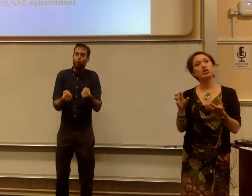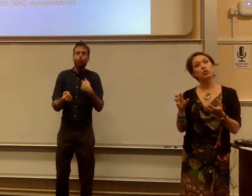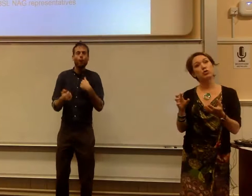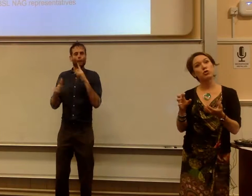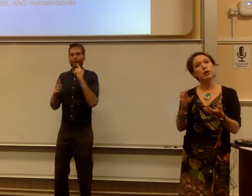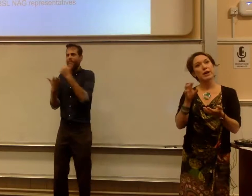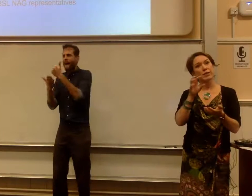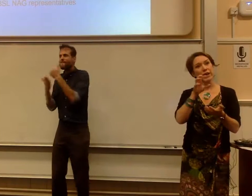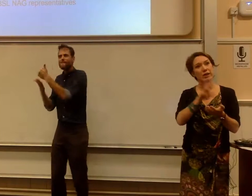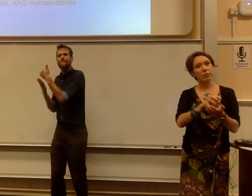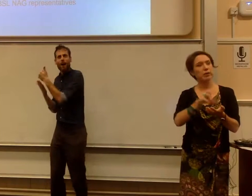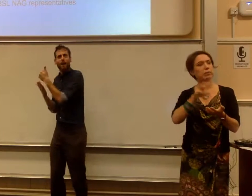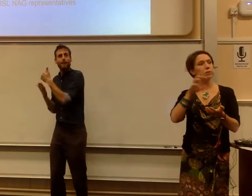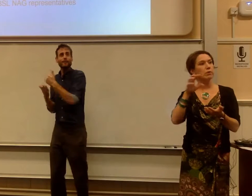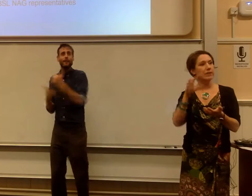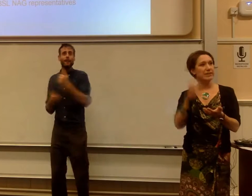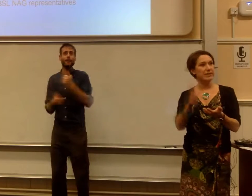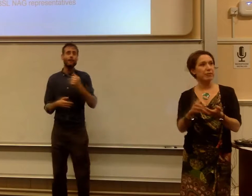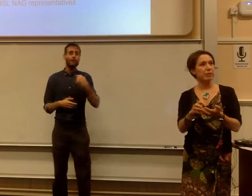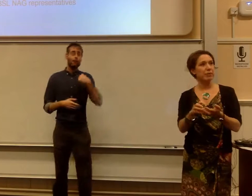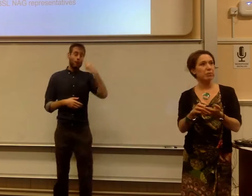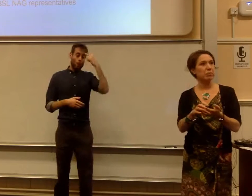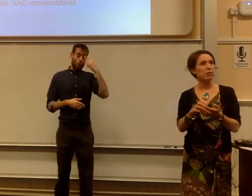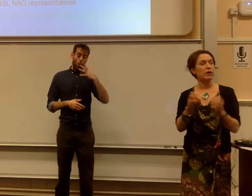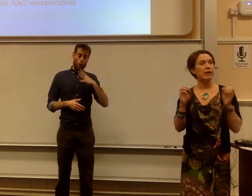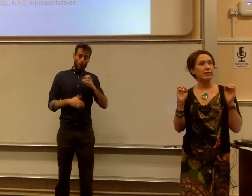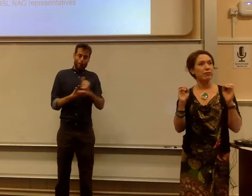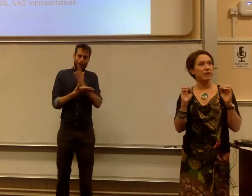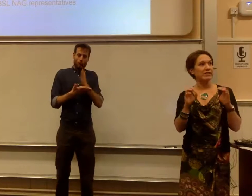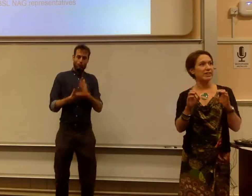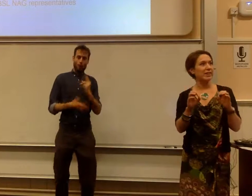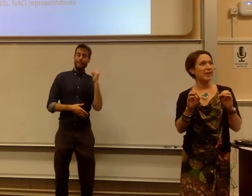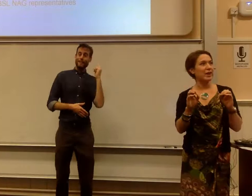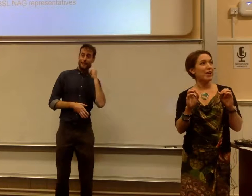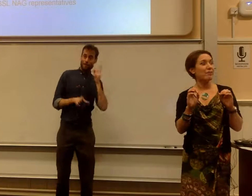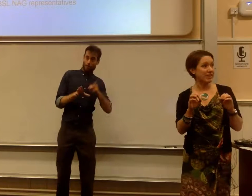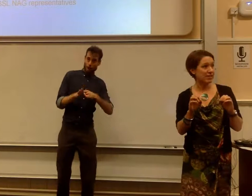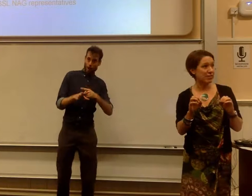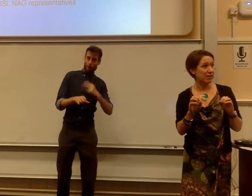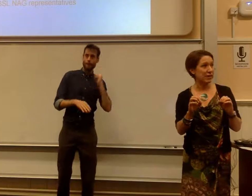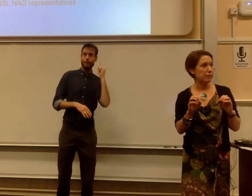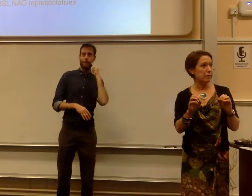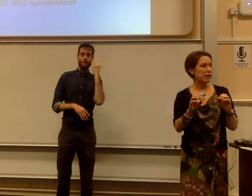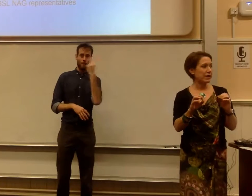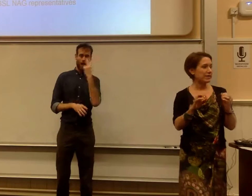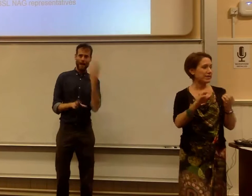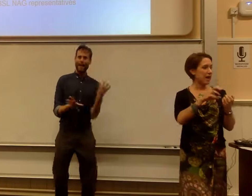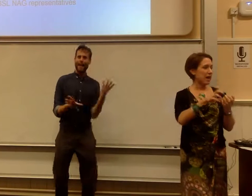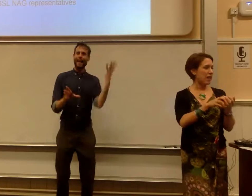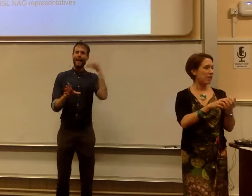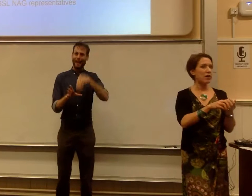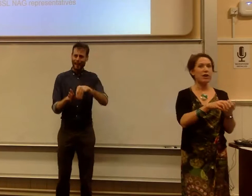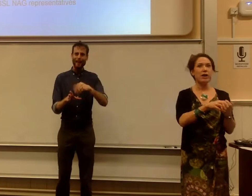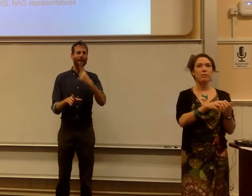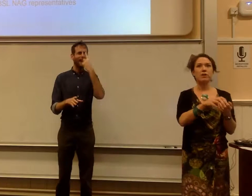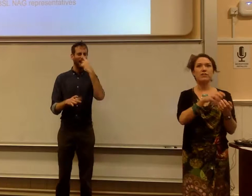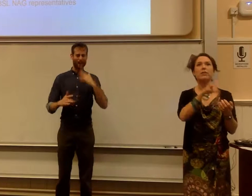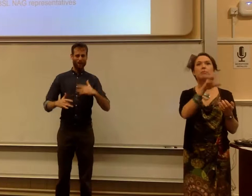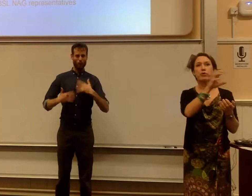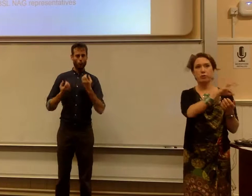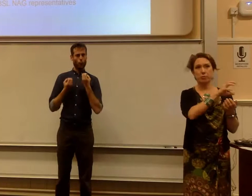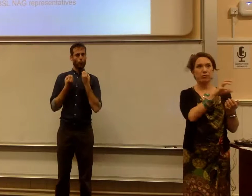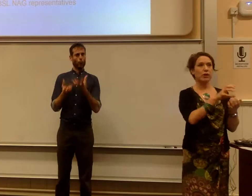to ensure that young people and deaf-blind people can feed in effectively is to have